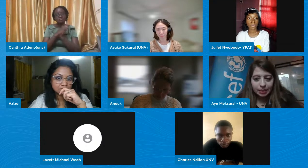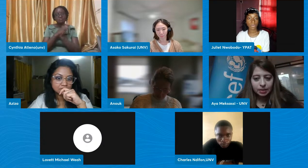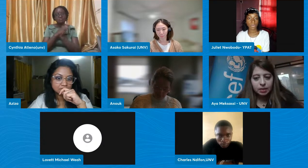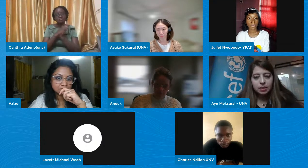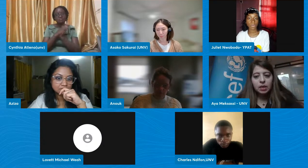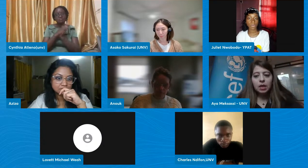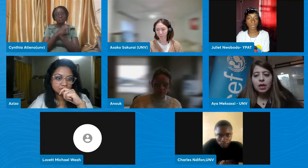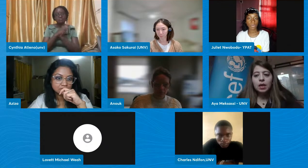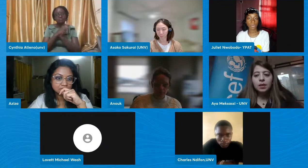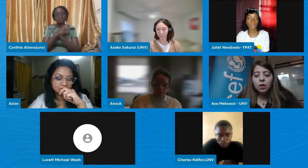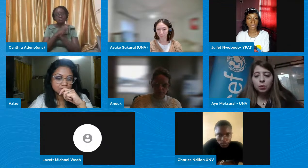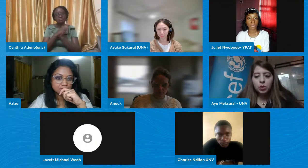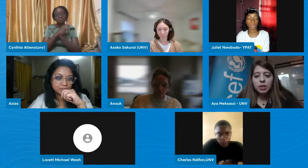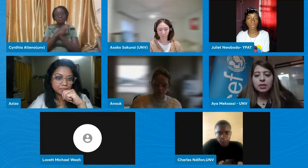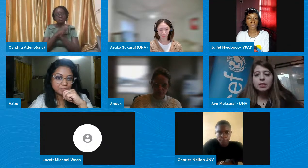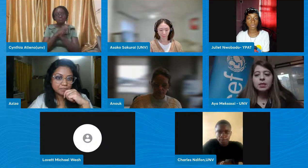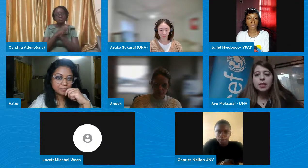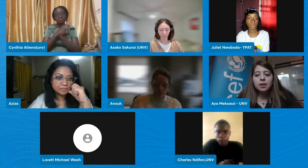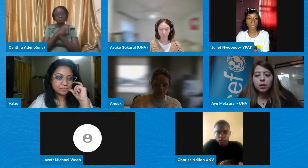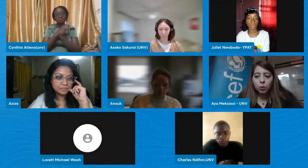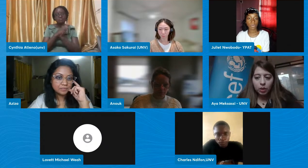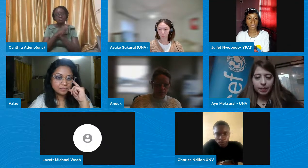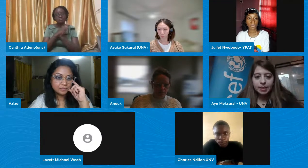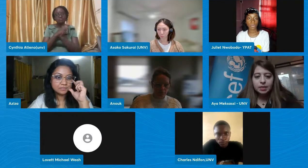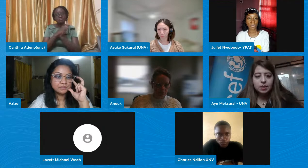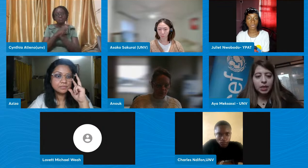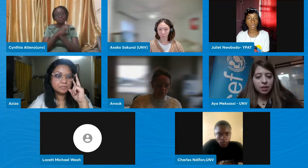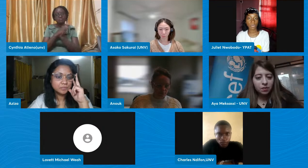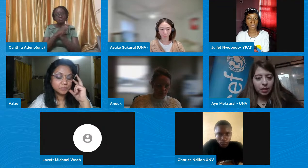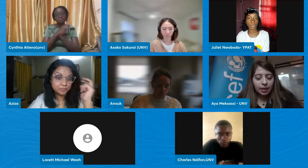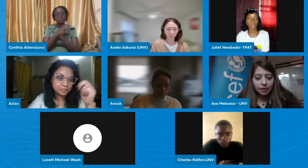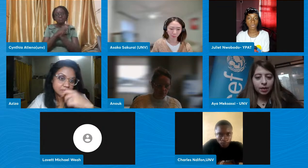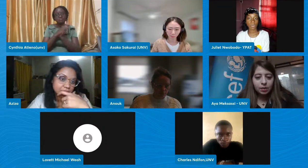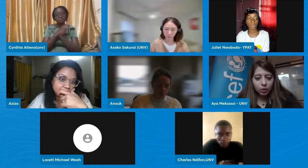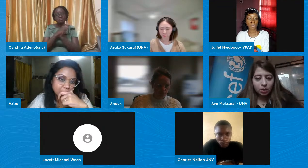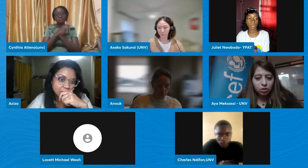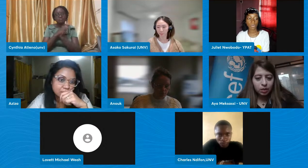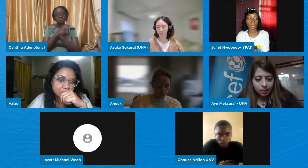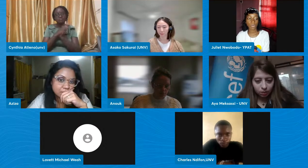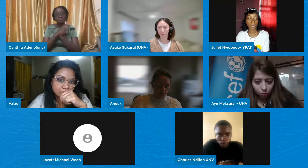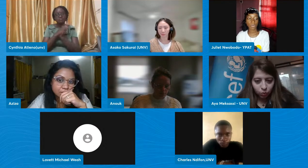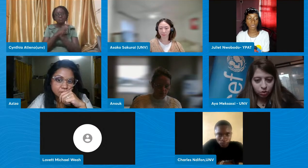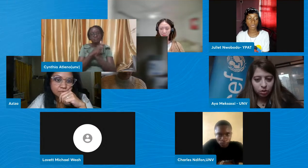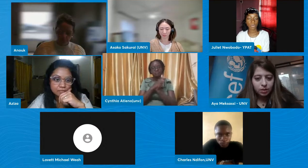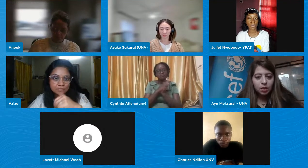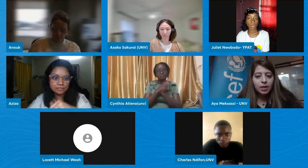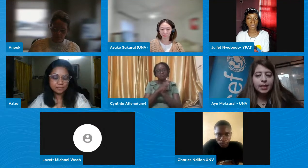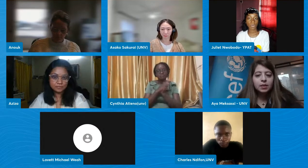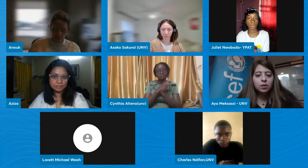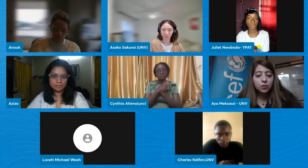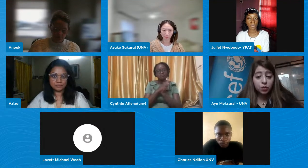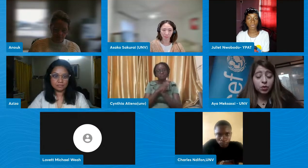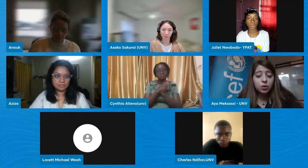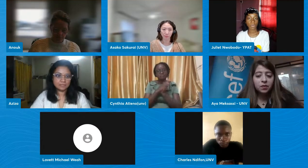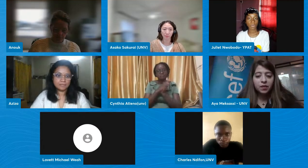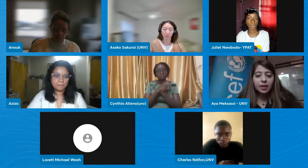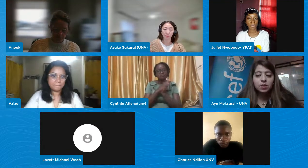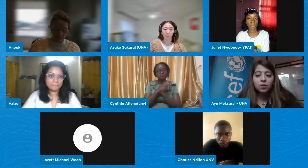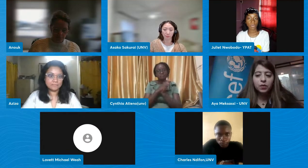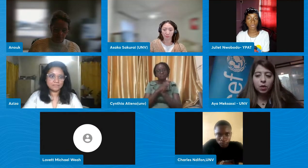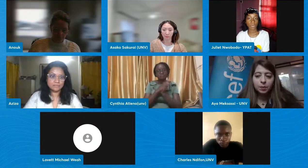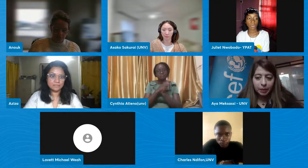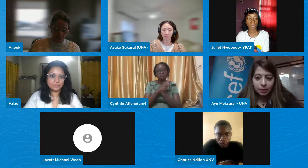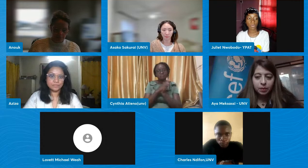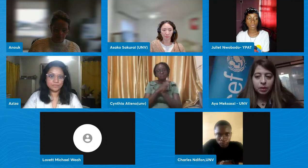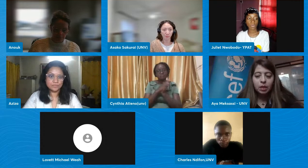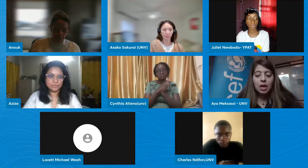with disabilities in the communities, at their workplaces, or even at their education institutions are related first to the fact